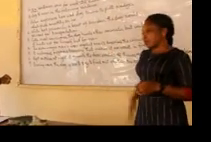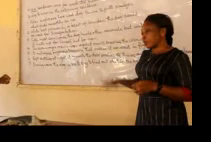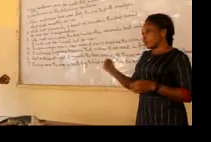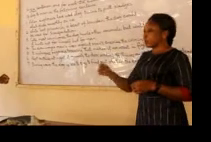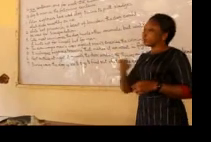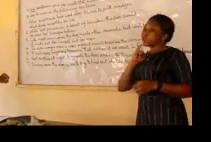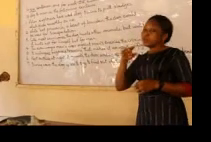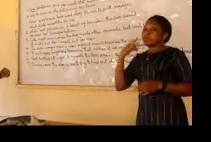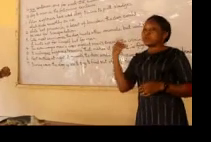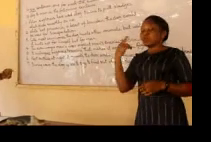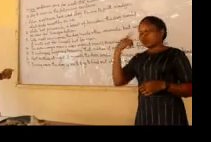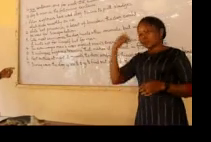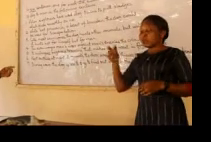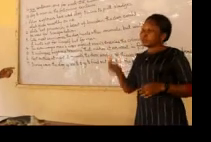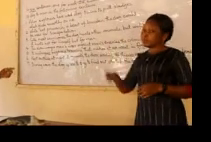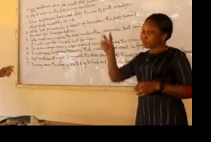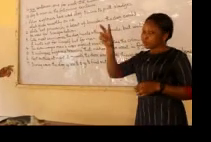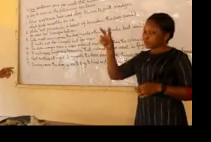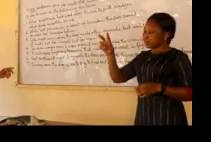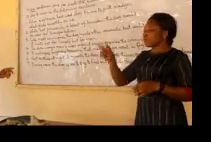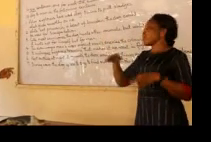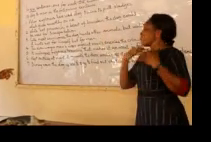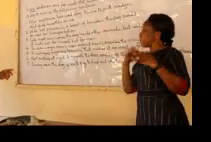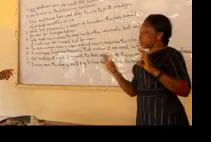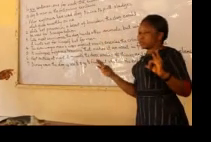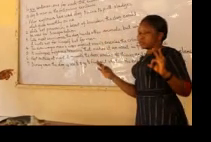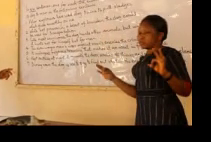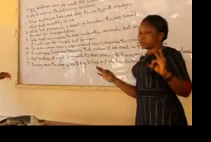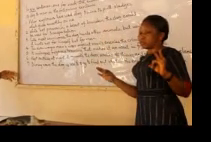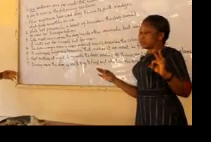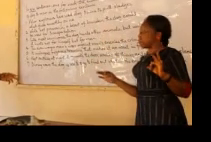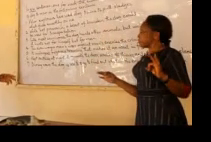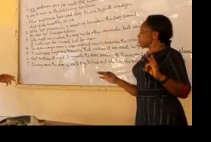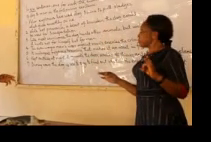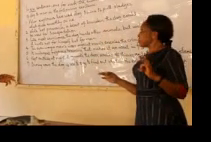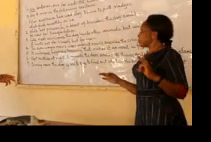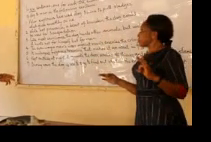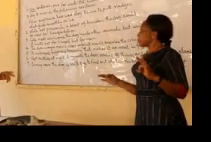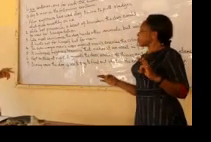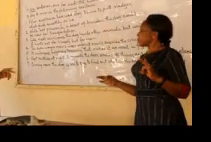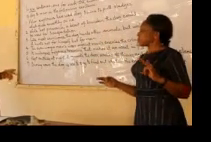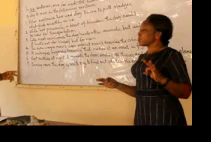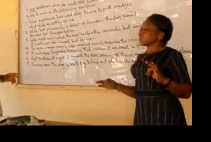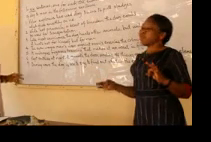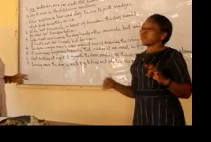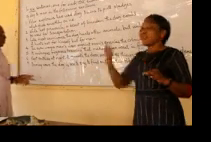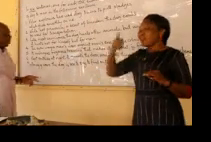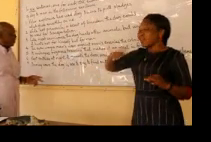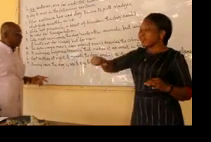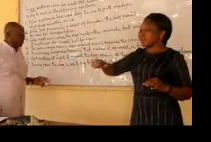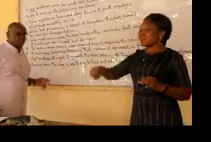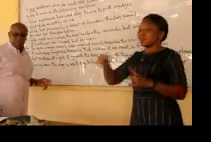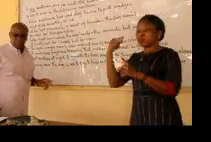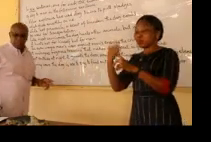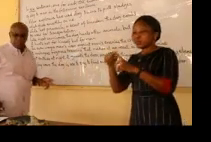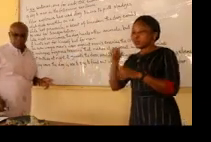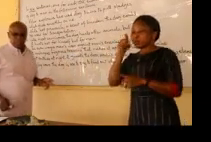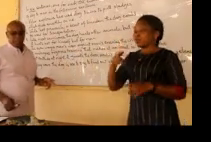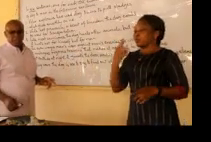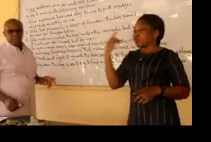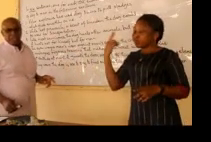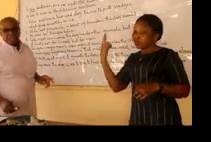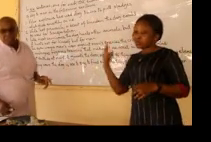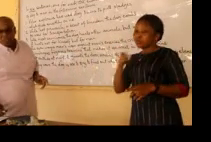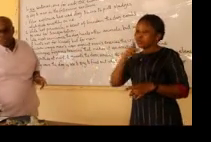all. Anything above that, you will lose mark. Any relevant word you use in